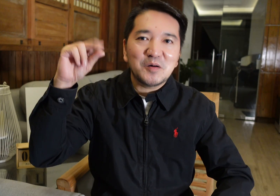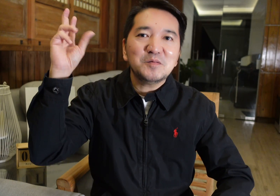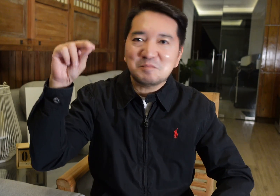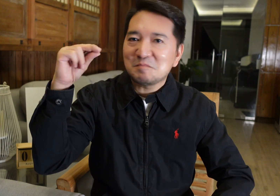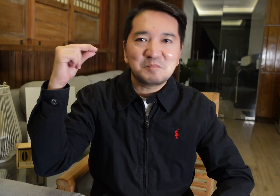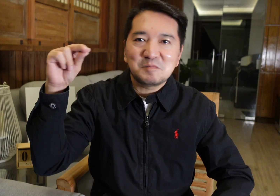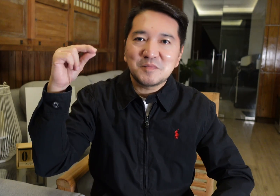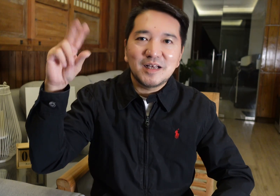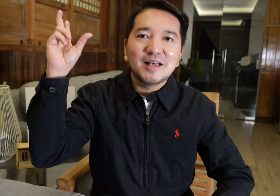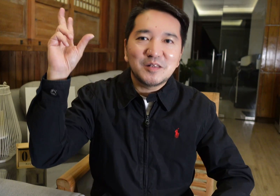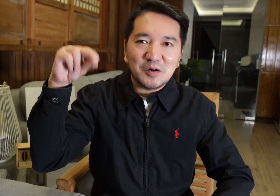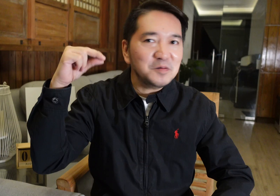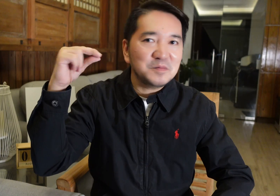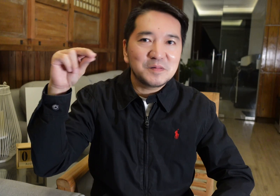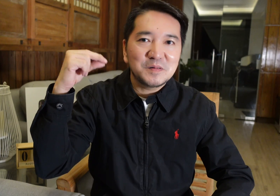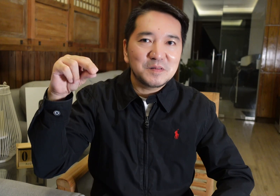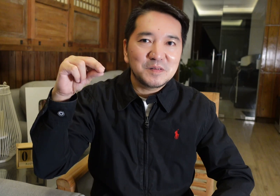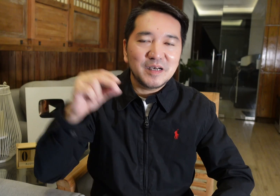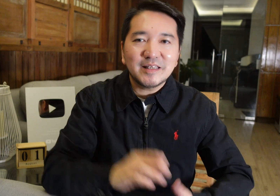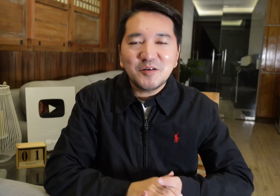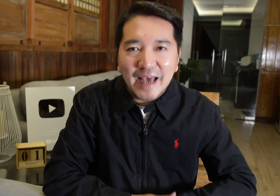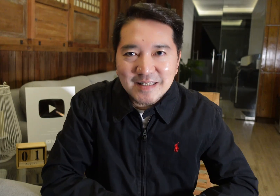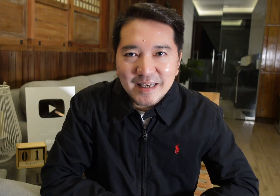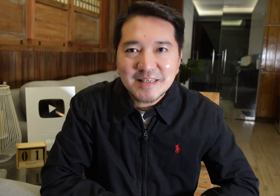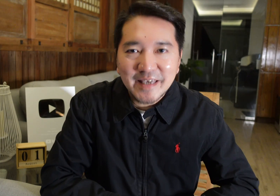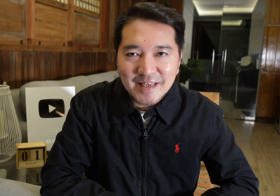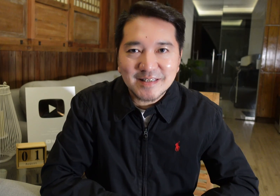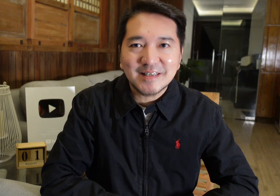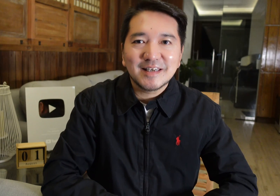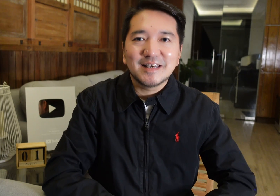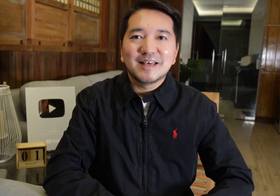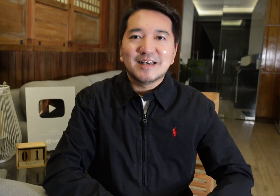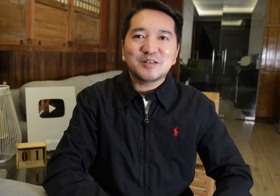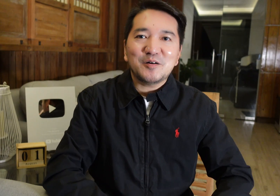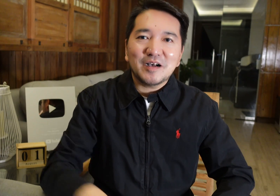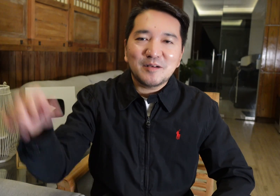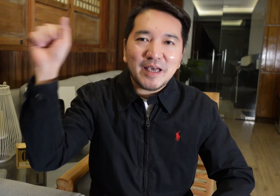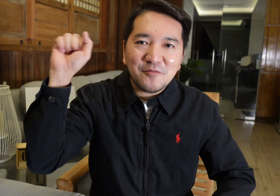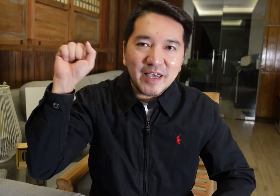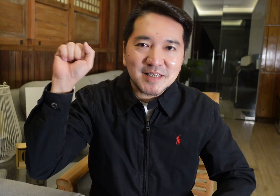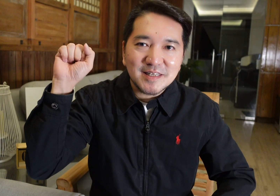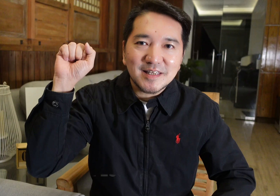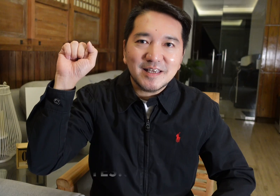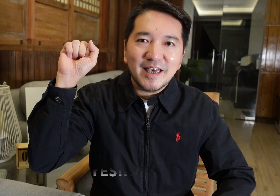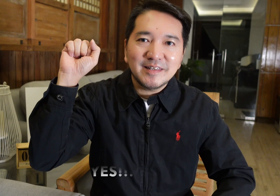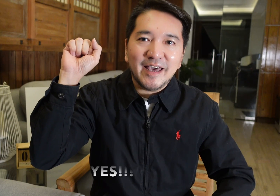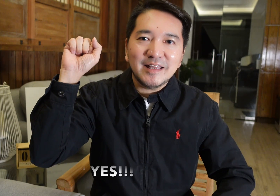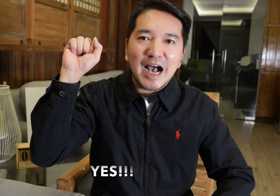No. No. And then yung last is yes. So, make a fist and then up